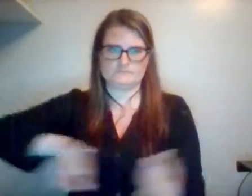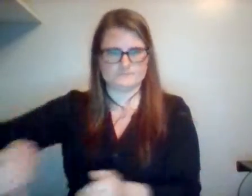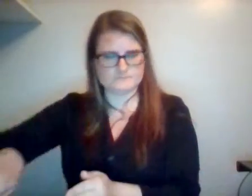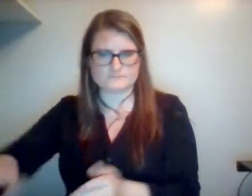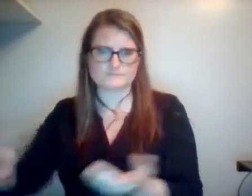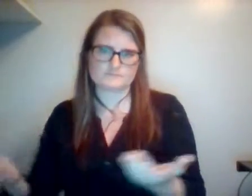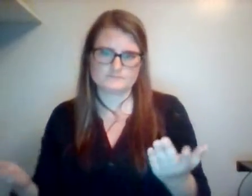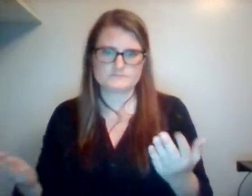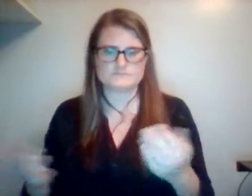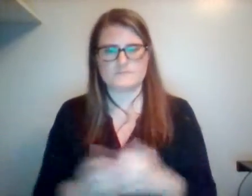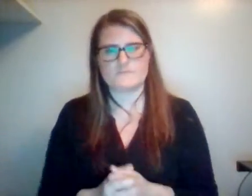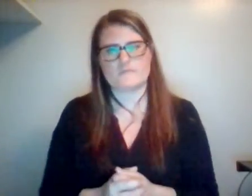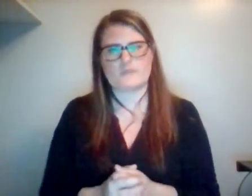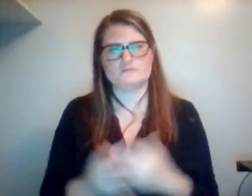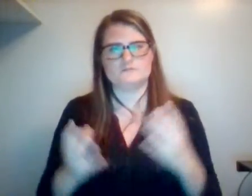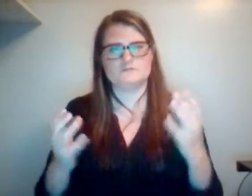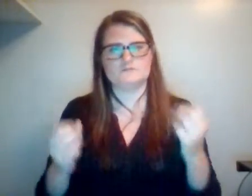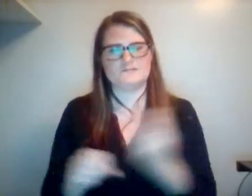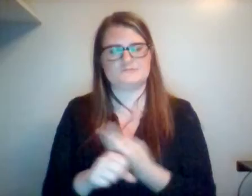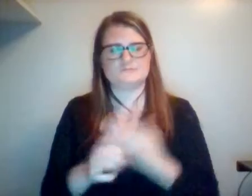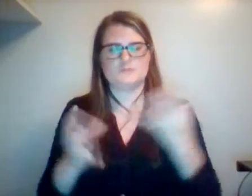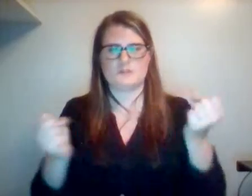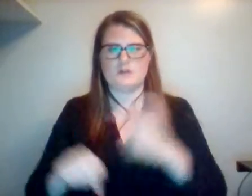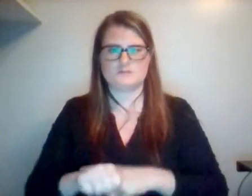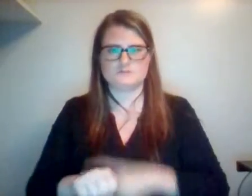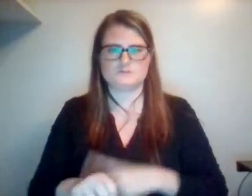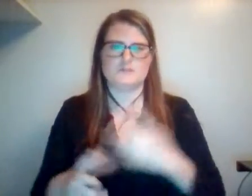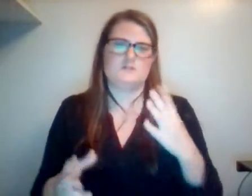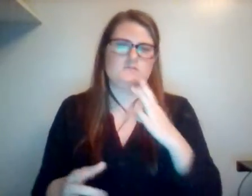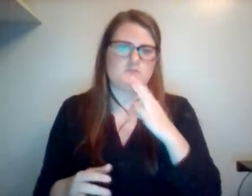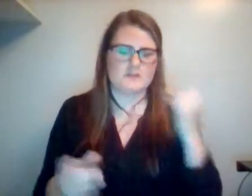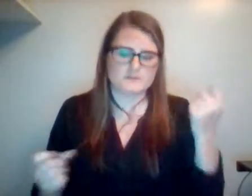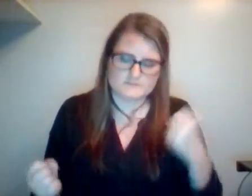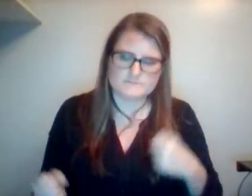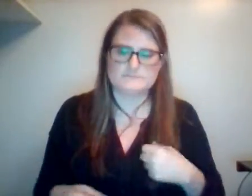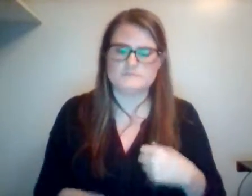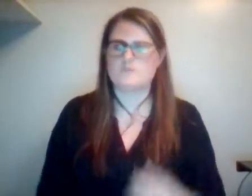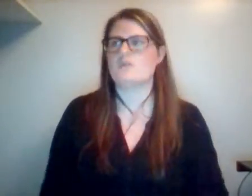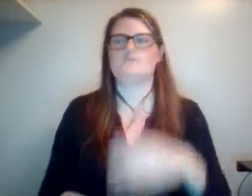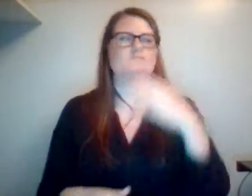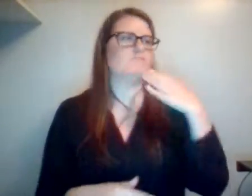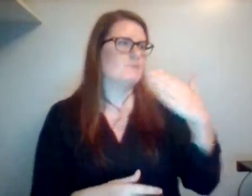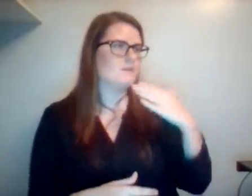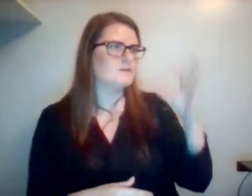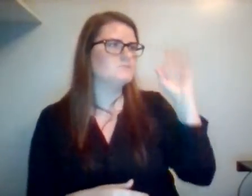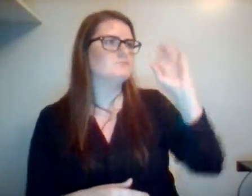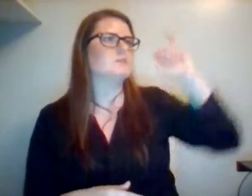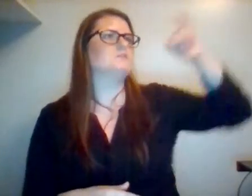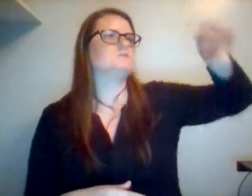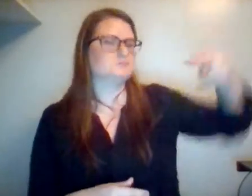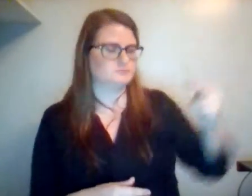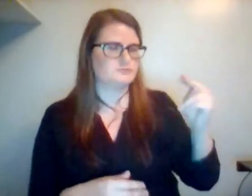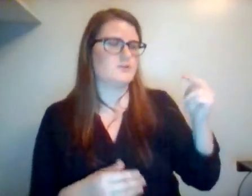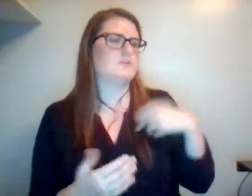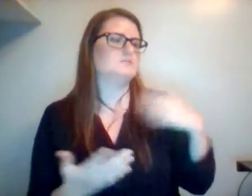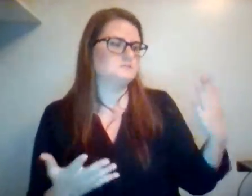tomorrow. This is Gold Pastor John. Thank you for your response here in helping us think through these issues. If you have a specific question about technology and technology